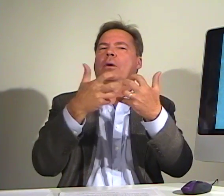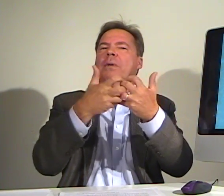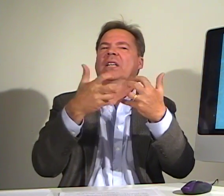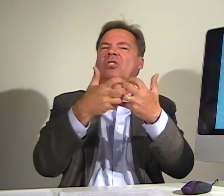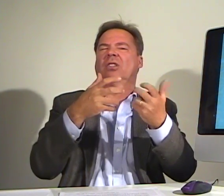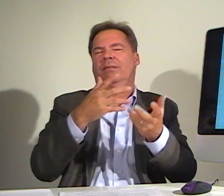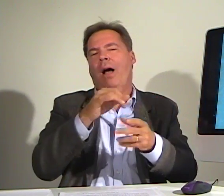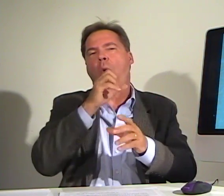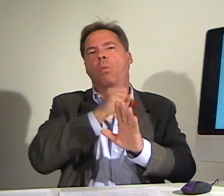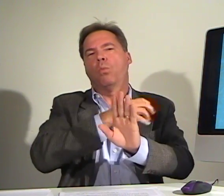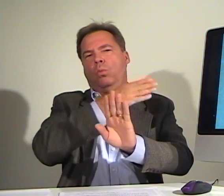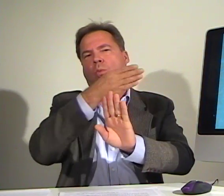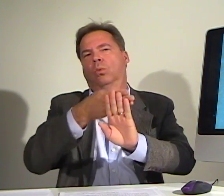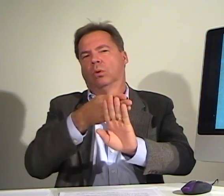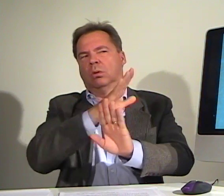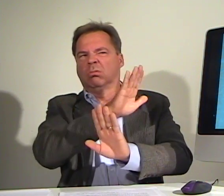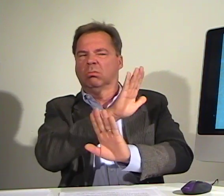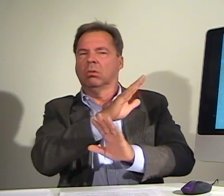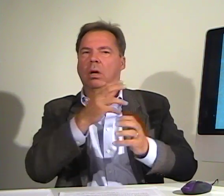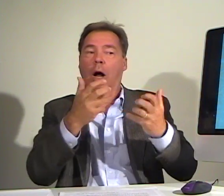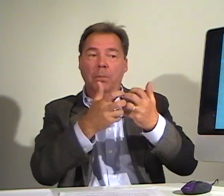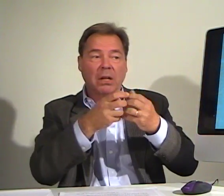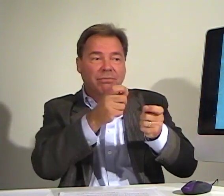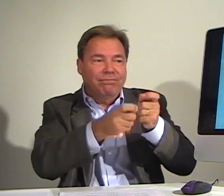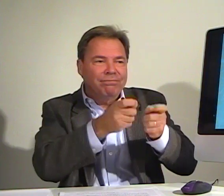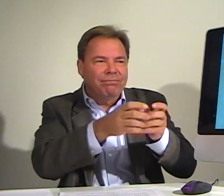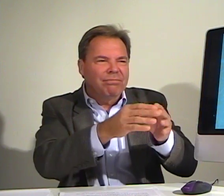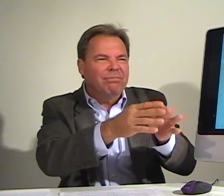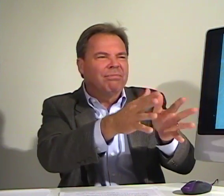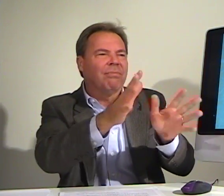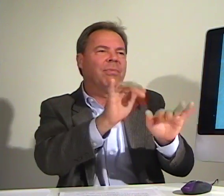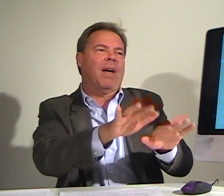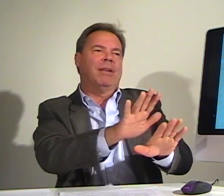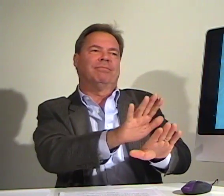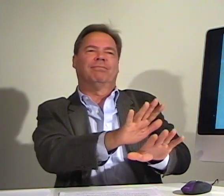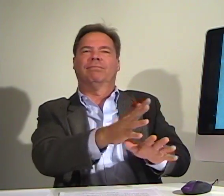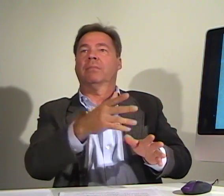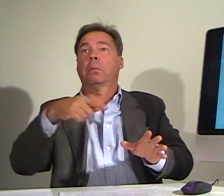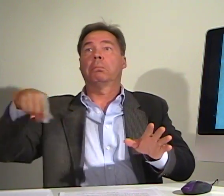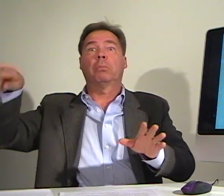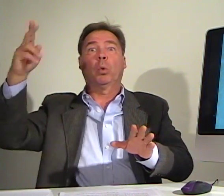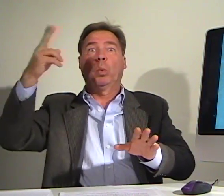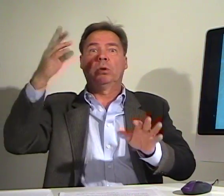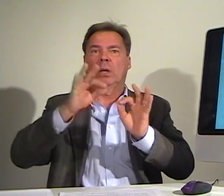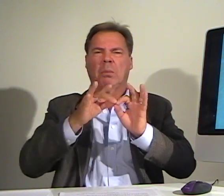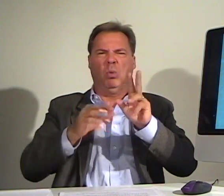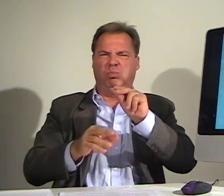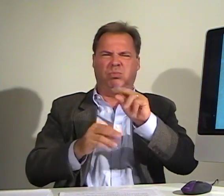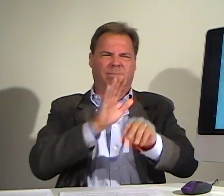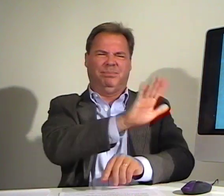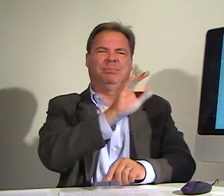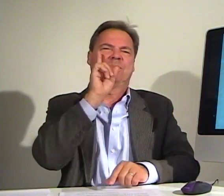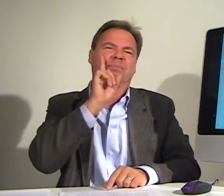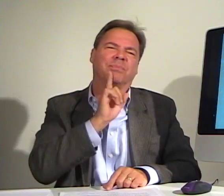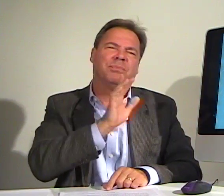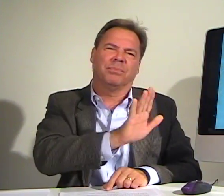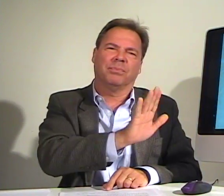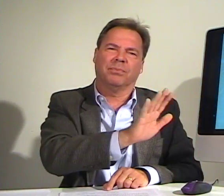their needs. So offering a sign language interpreter would be considered an accommodation for this deaf student.